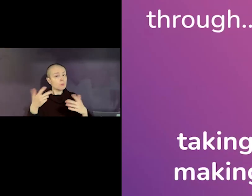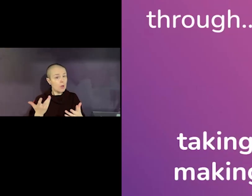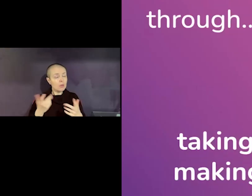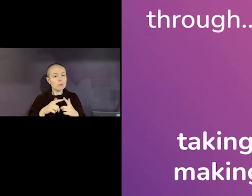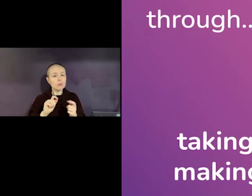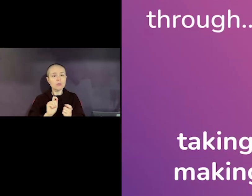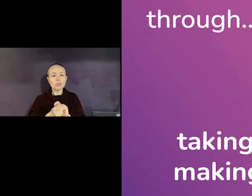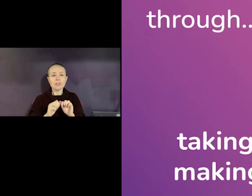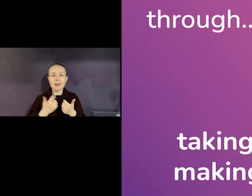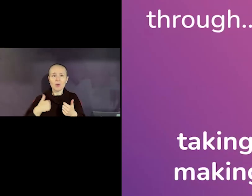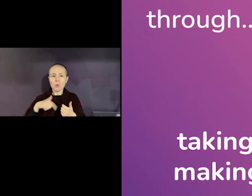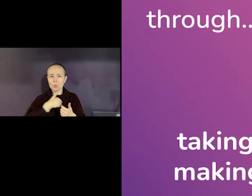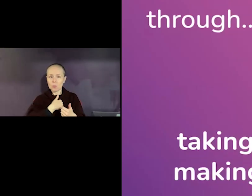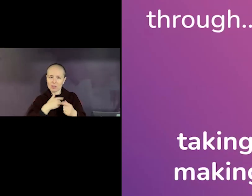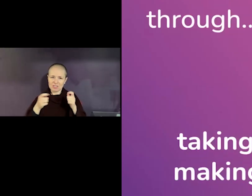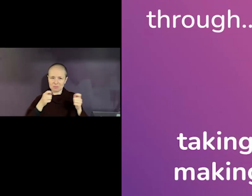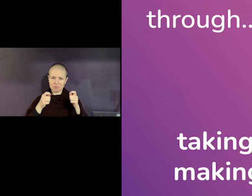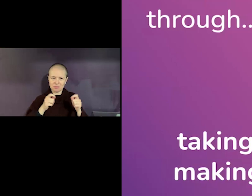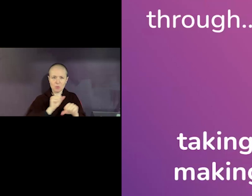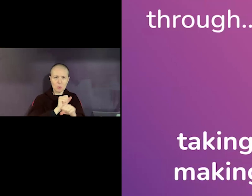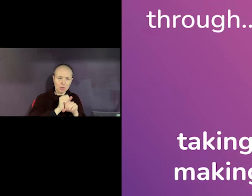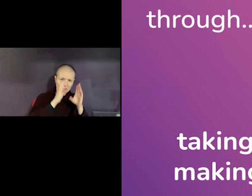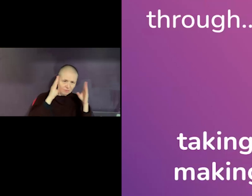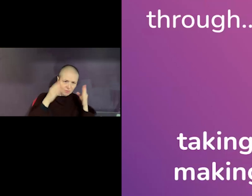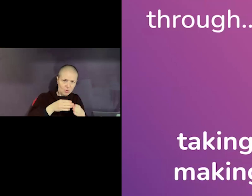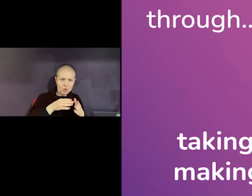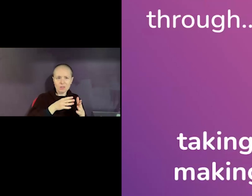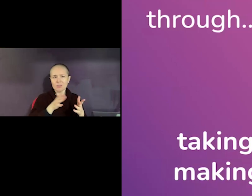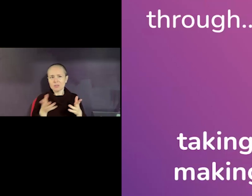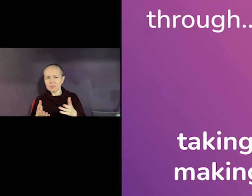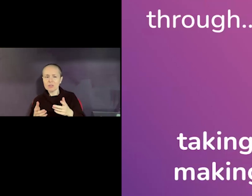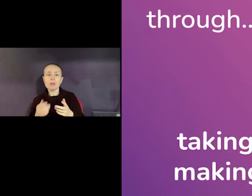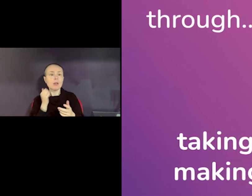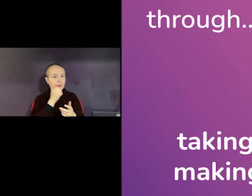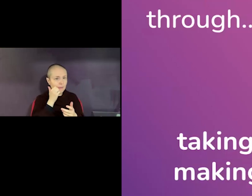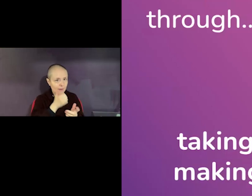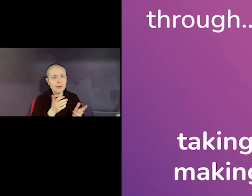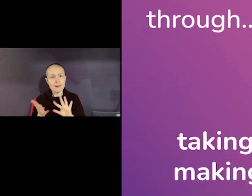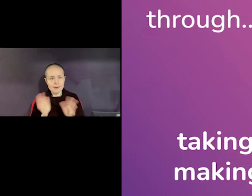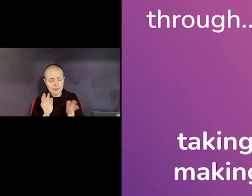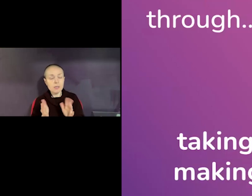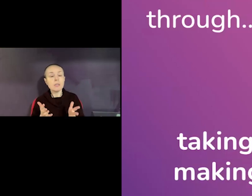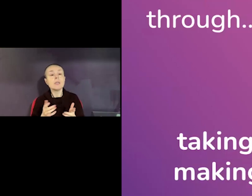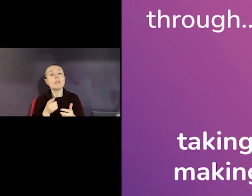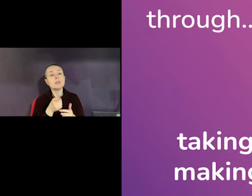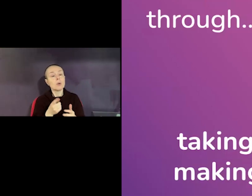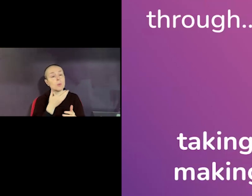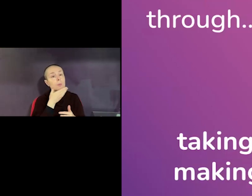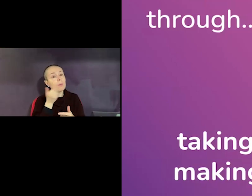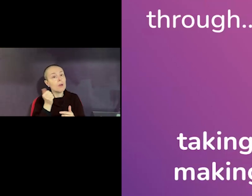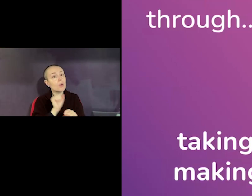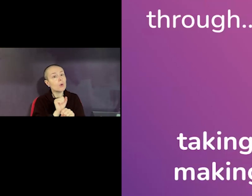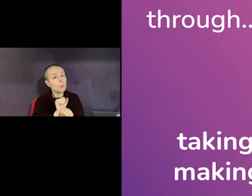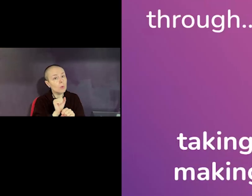reshaping how we go about the work of making and supporting dance in our day-to-day practice. So we want to create better working conditions, we want to support